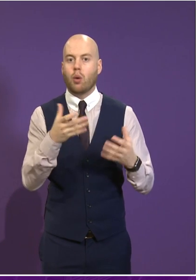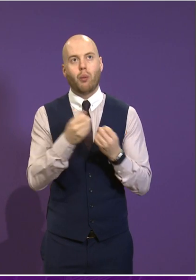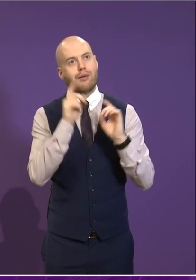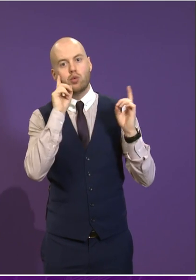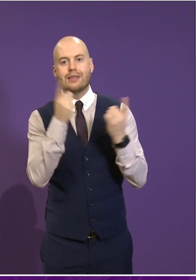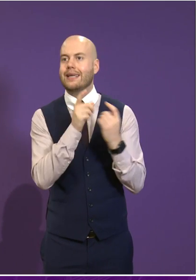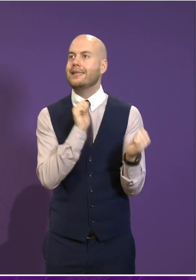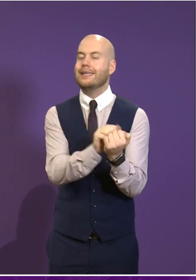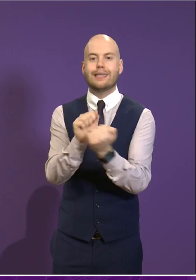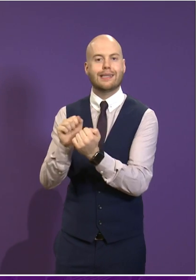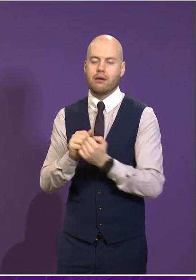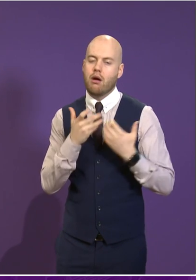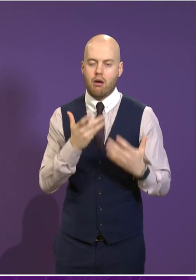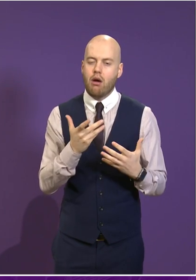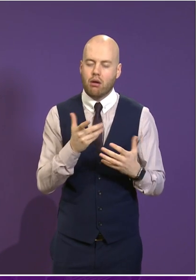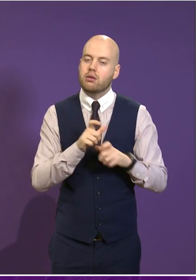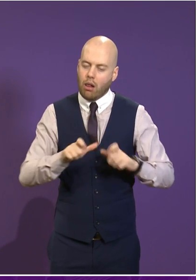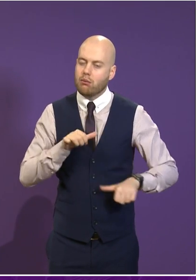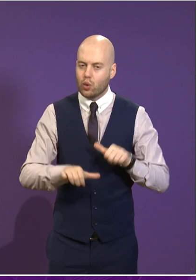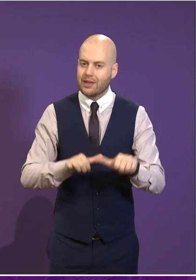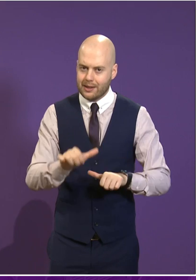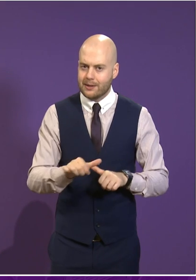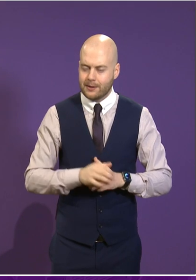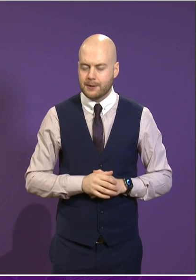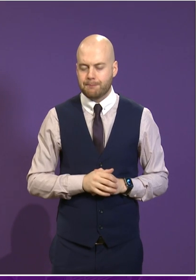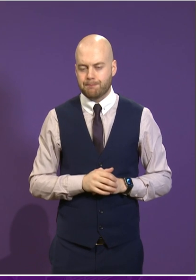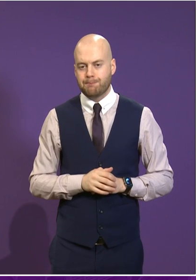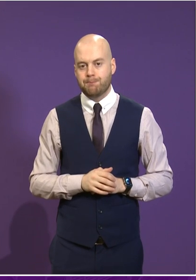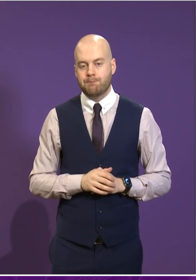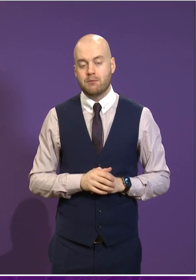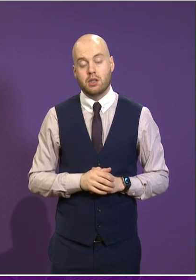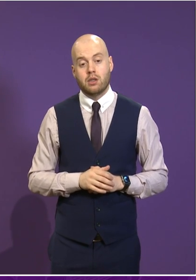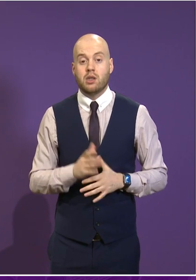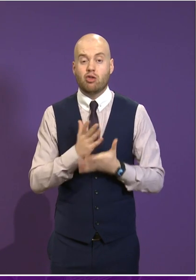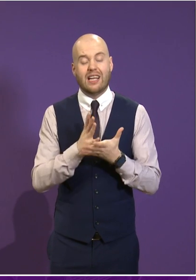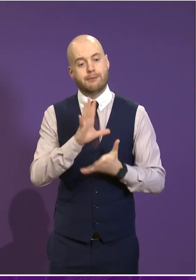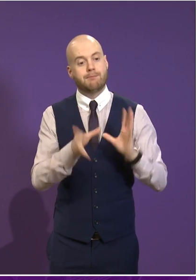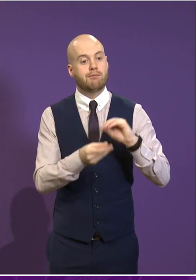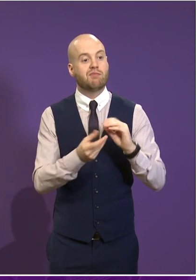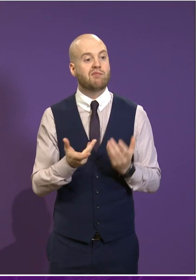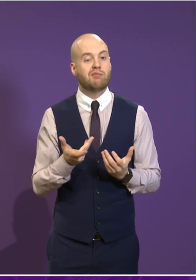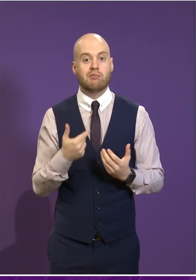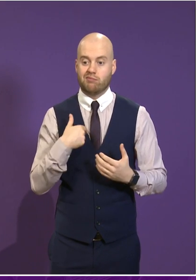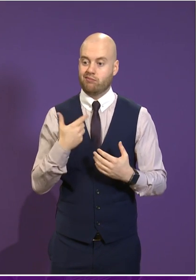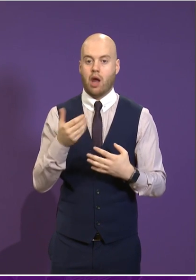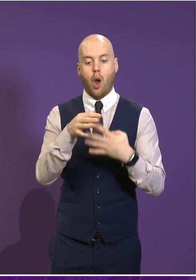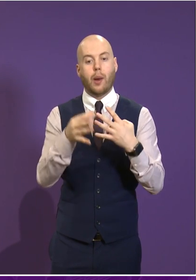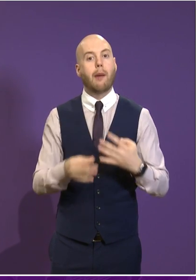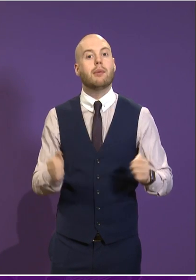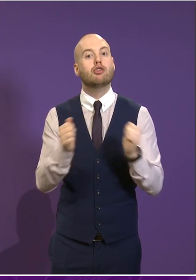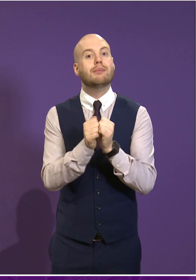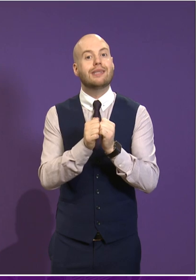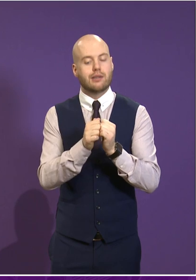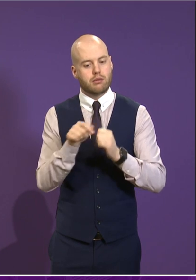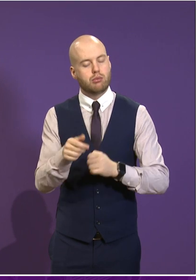That's done after the budget setting process. So in summary, I suppose outcome agreements are very much a way of linking them,